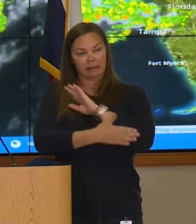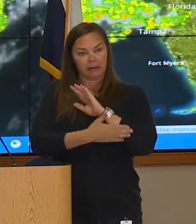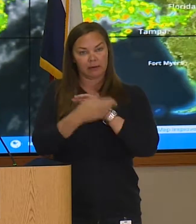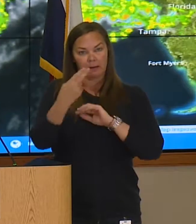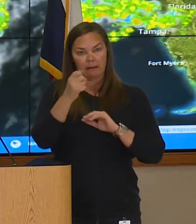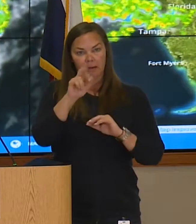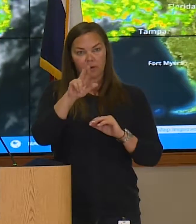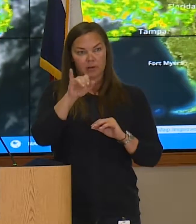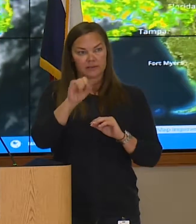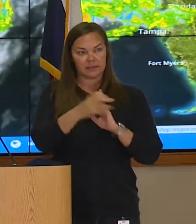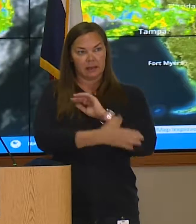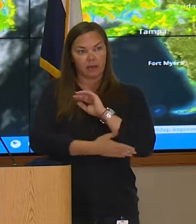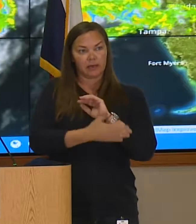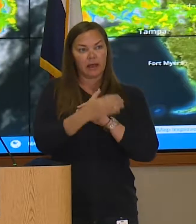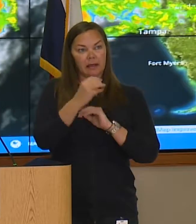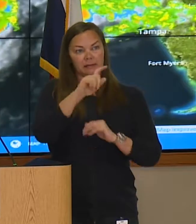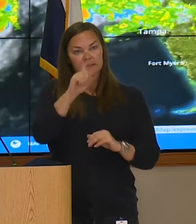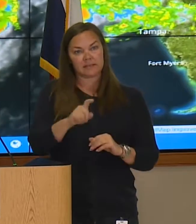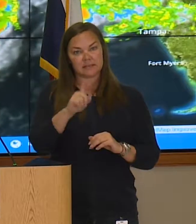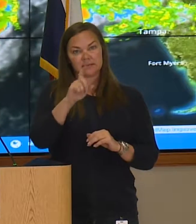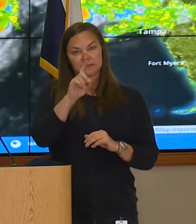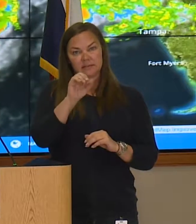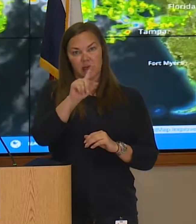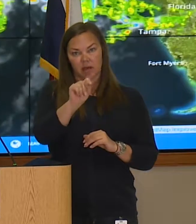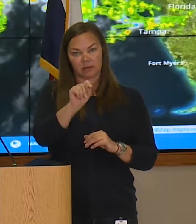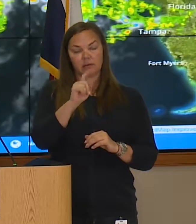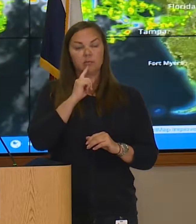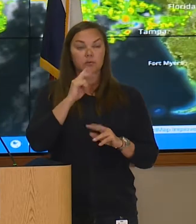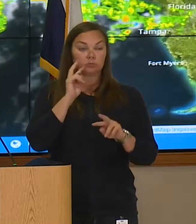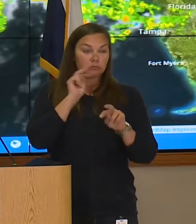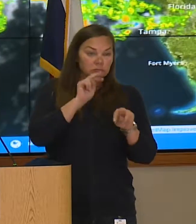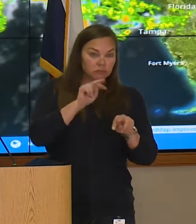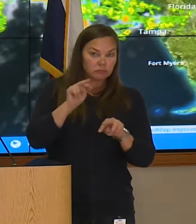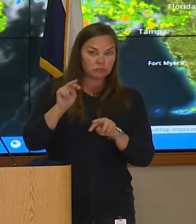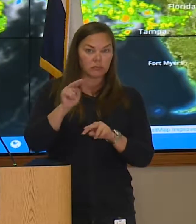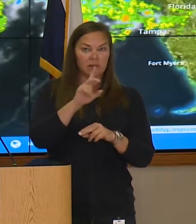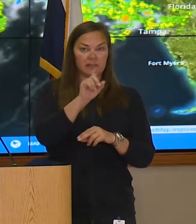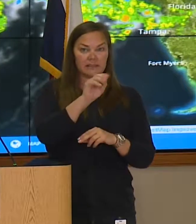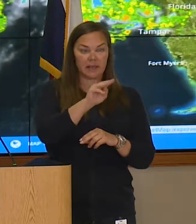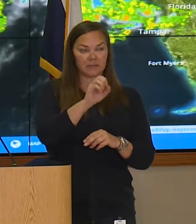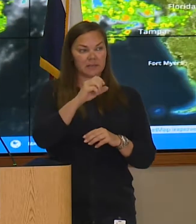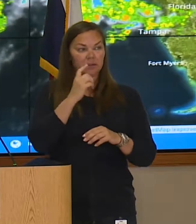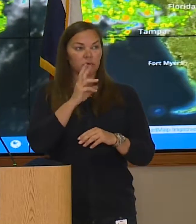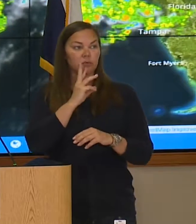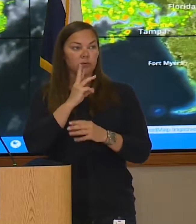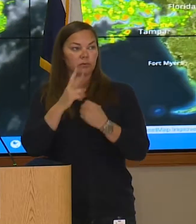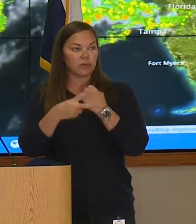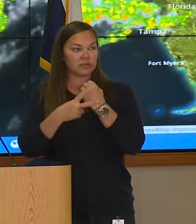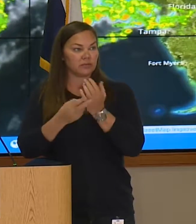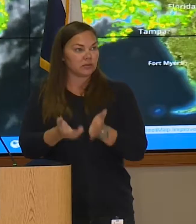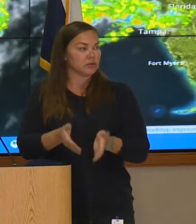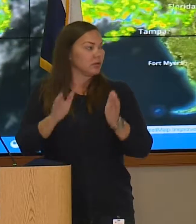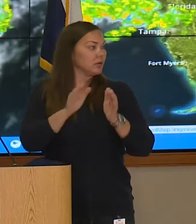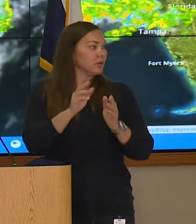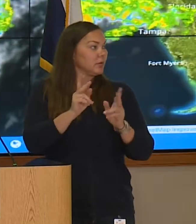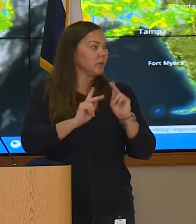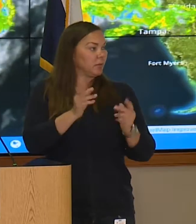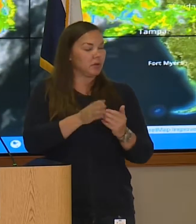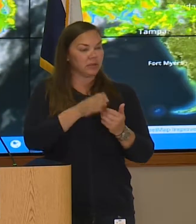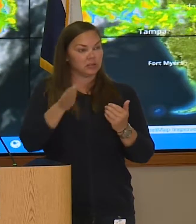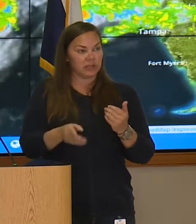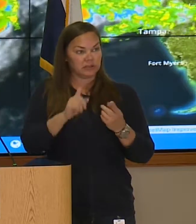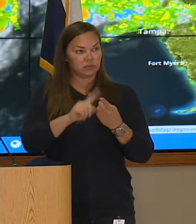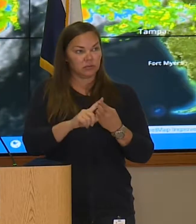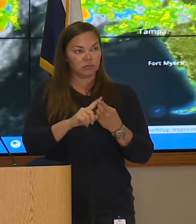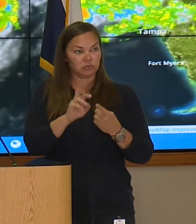County, and the Texas Department of Public Safety as we monitor the dams and reservoirs. Residents adjacent to the